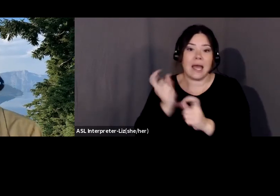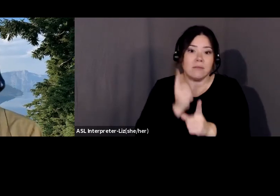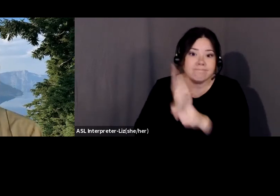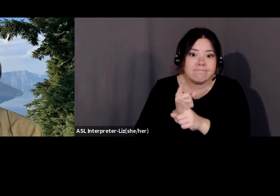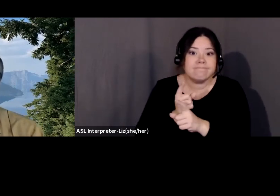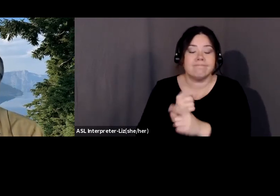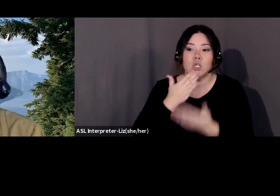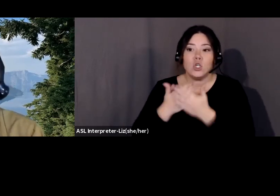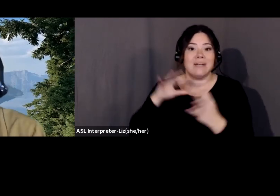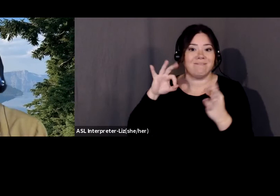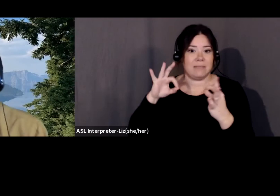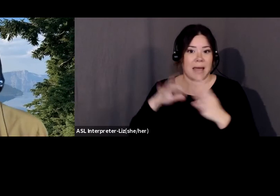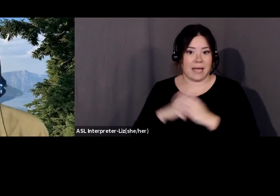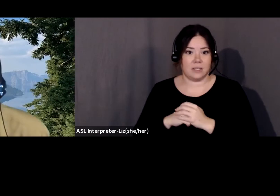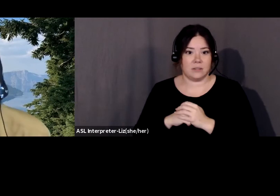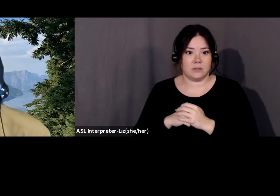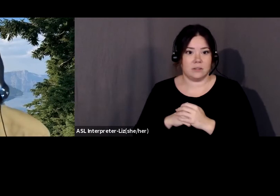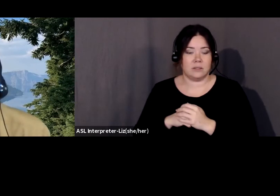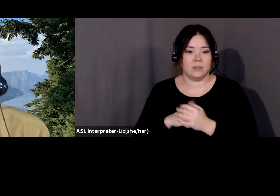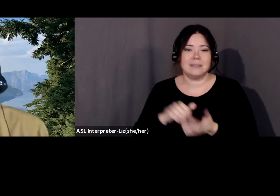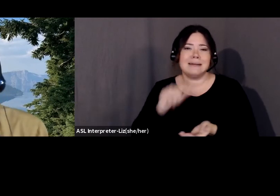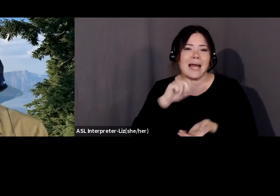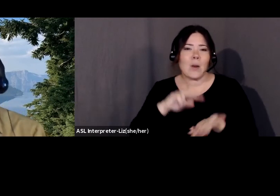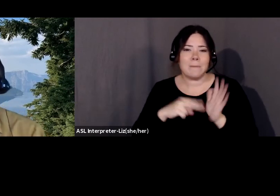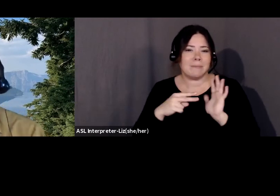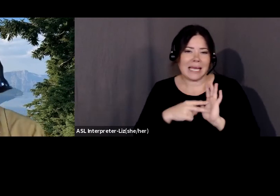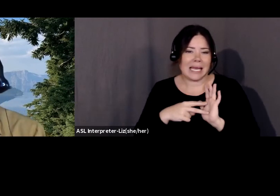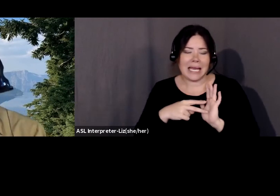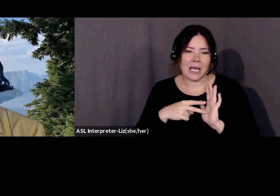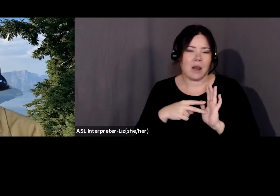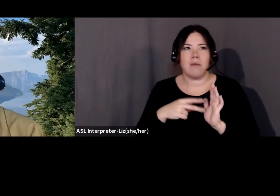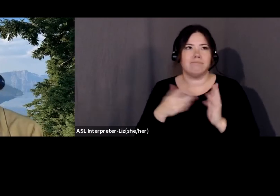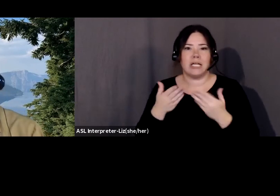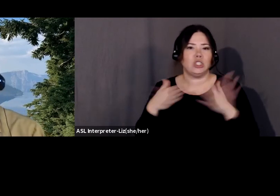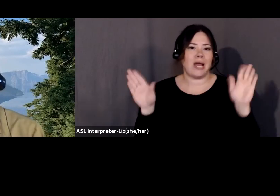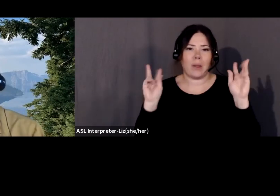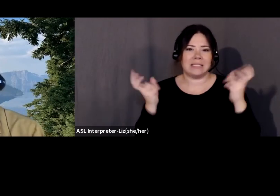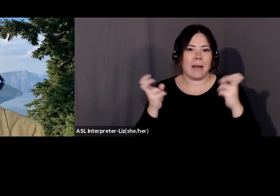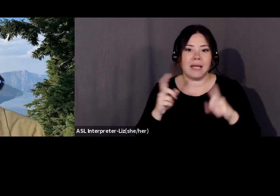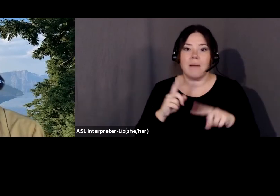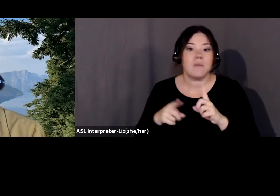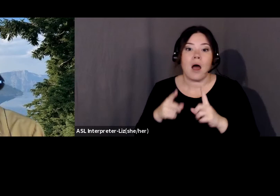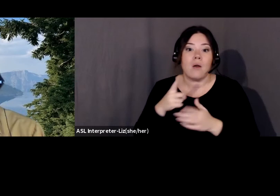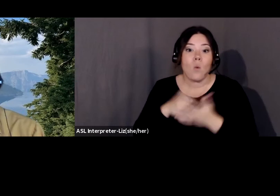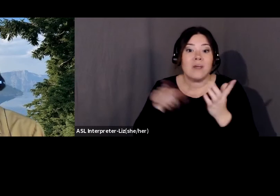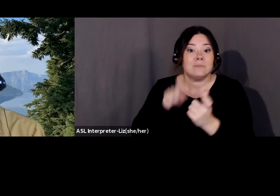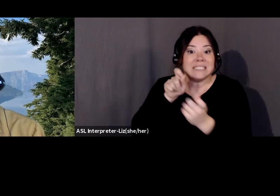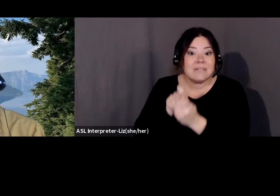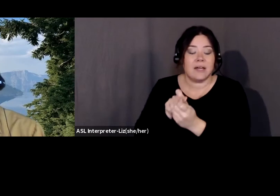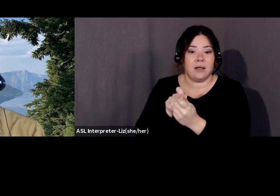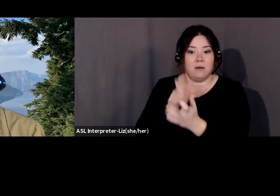And I'm not talking about something that's cumbersome. You should decide what works for your SILC. what works best for your silk.